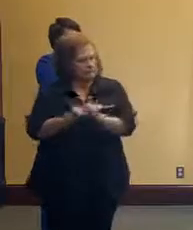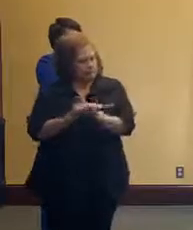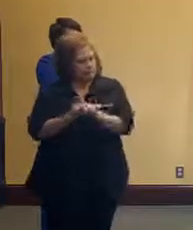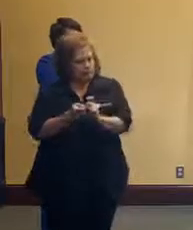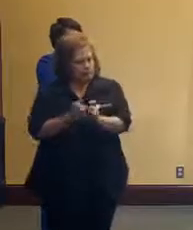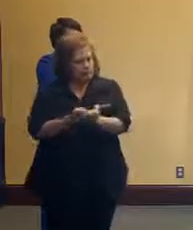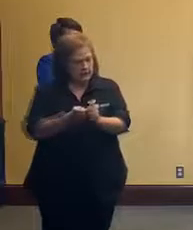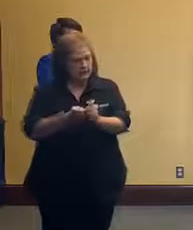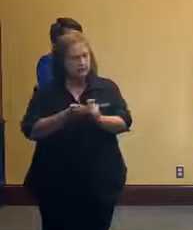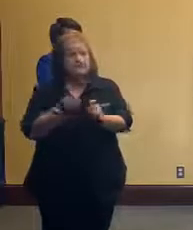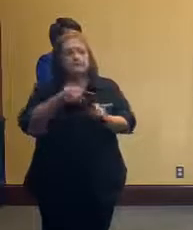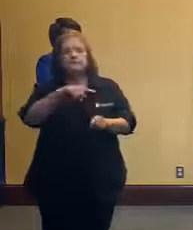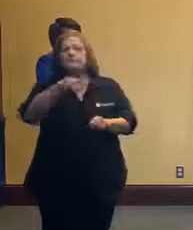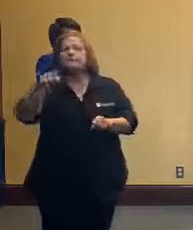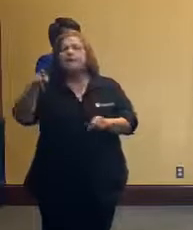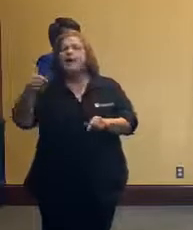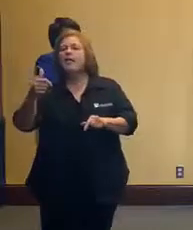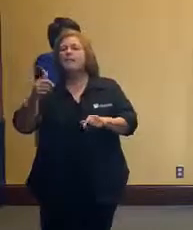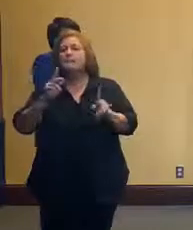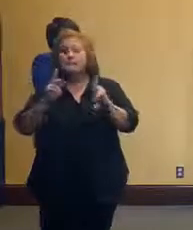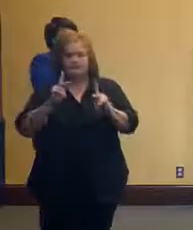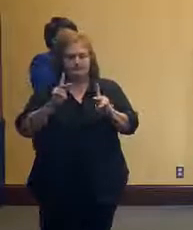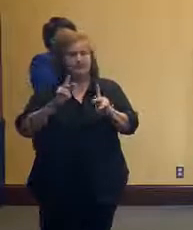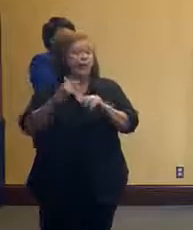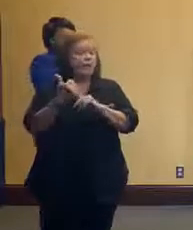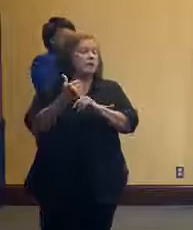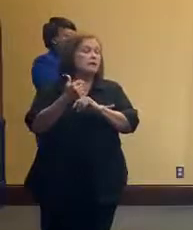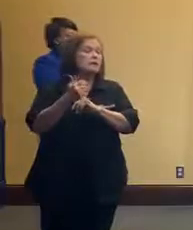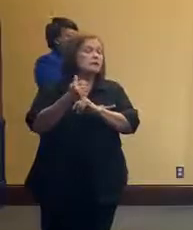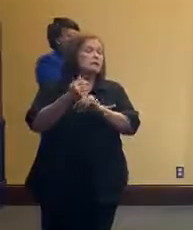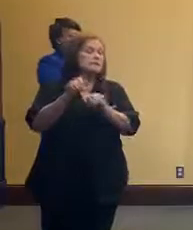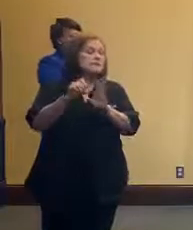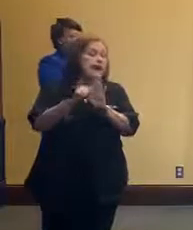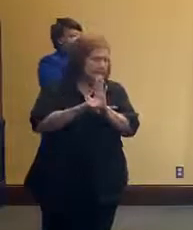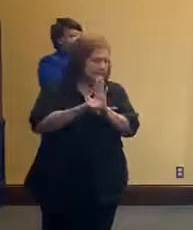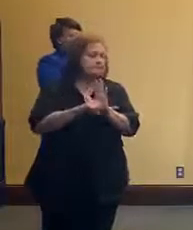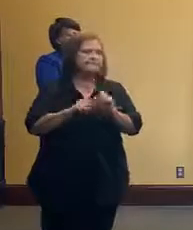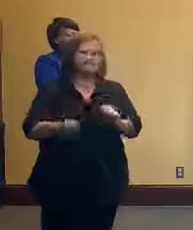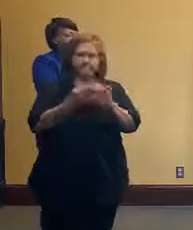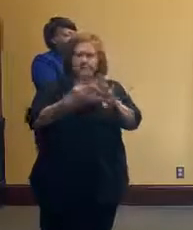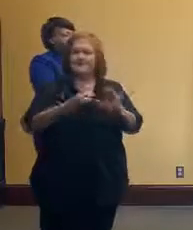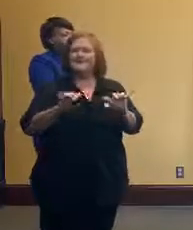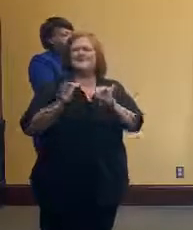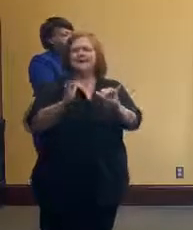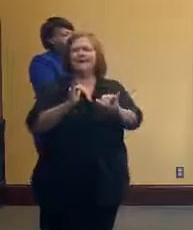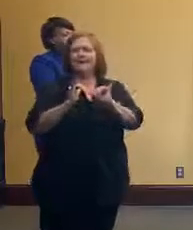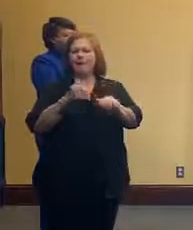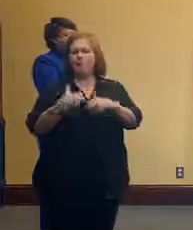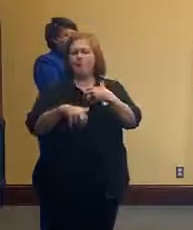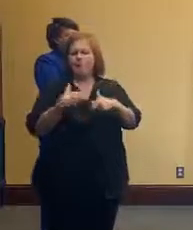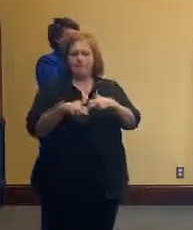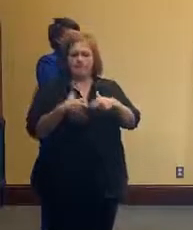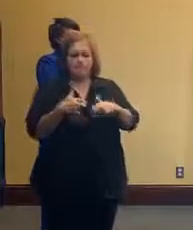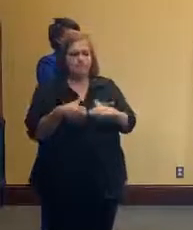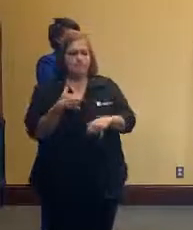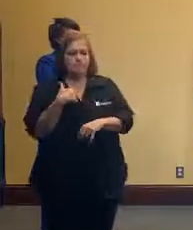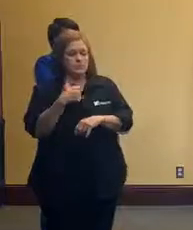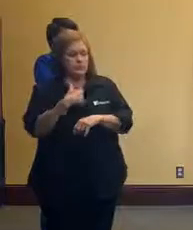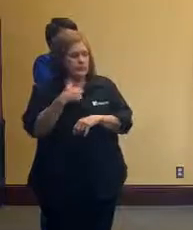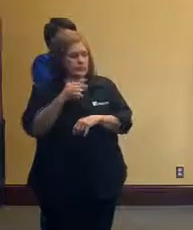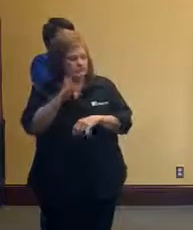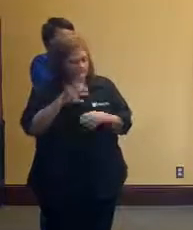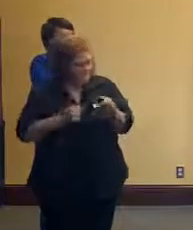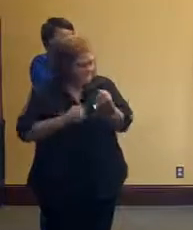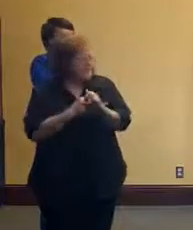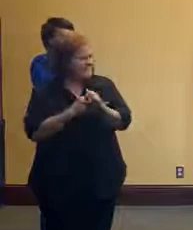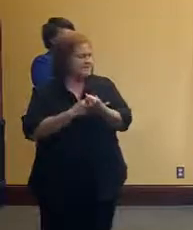facing these revenue losses. What's going to make New Orleans unique, and what the mayor has charged us with, certainly, is we will advocate